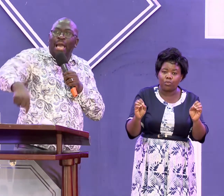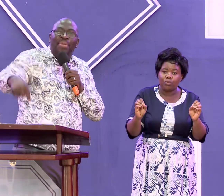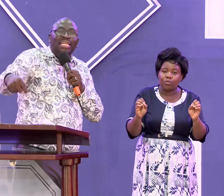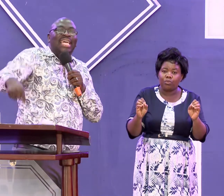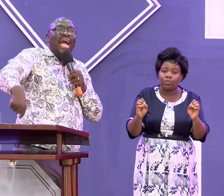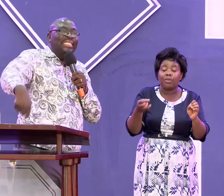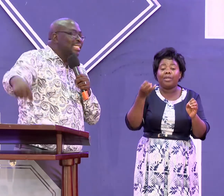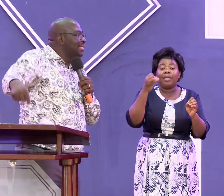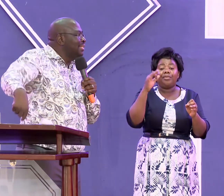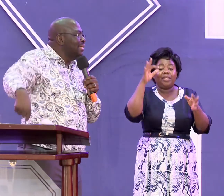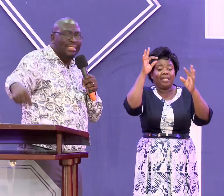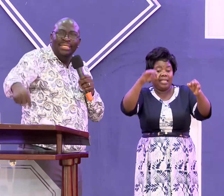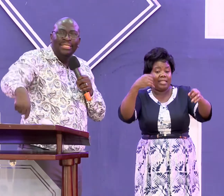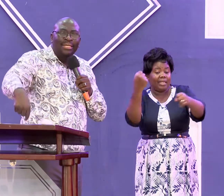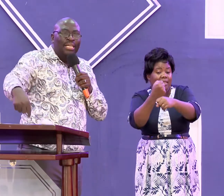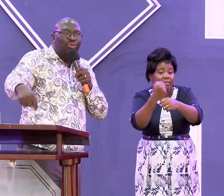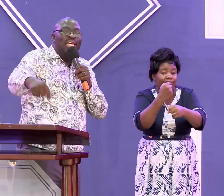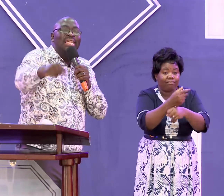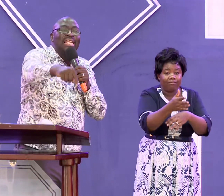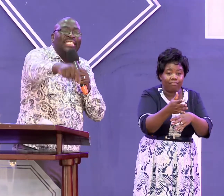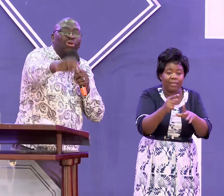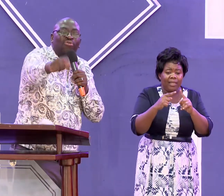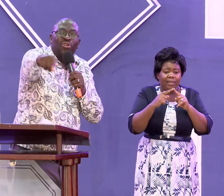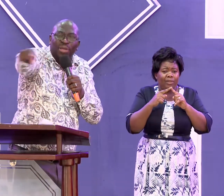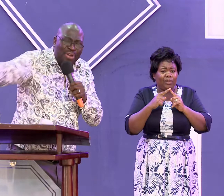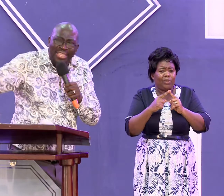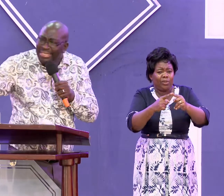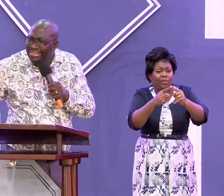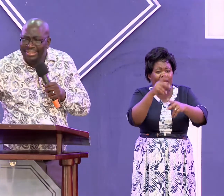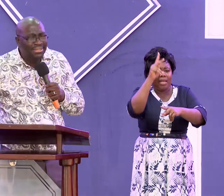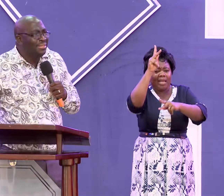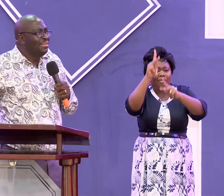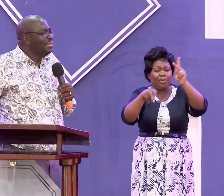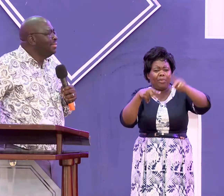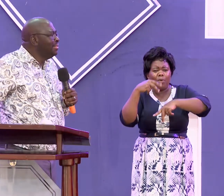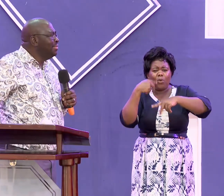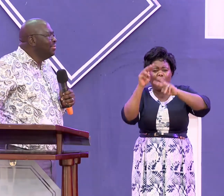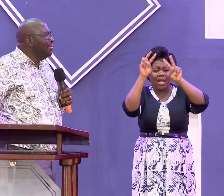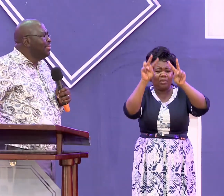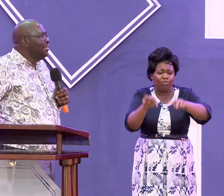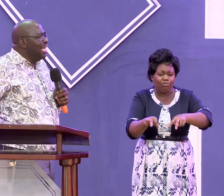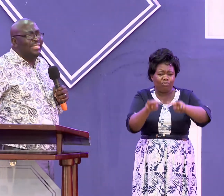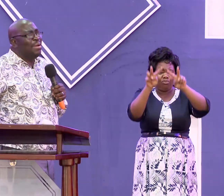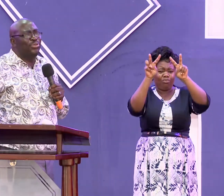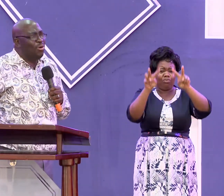these things are being done to the least of one of the brothers.